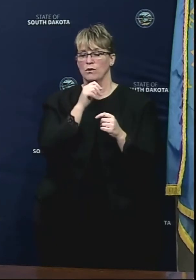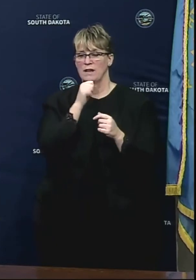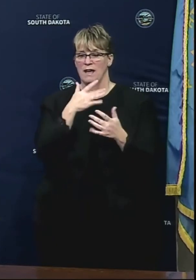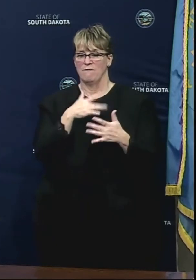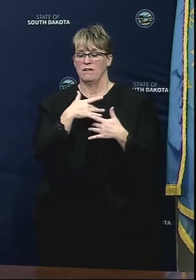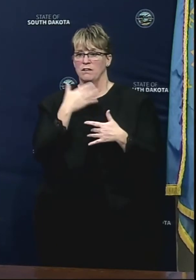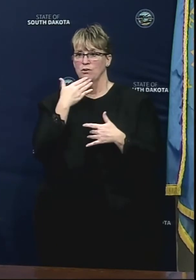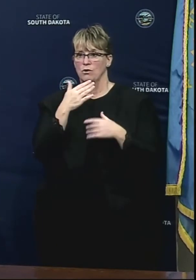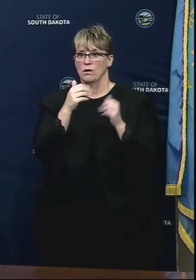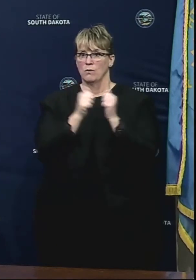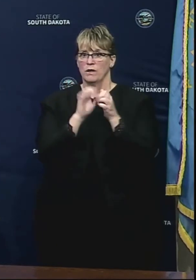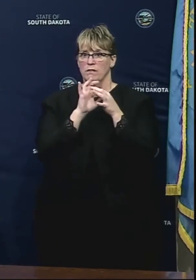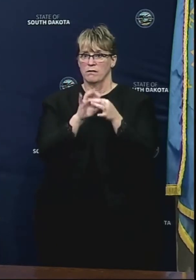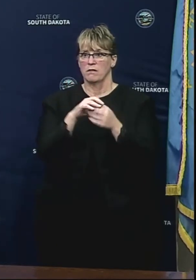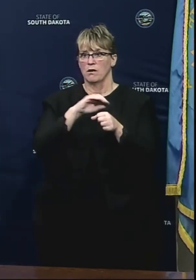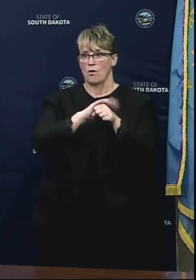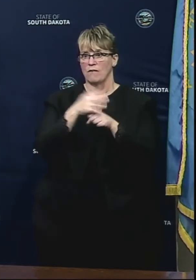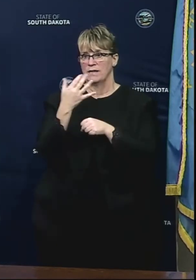of COVID-19.